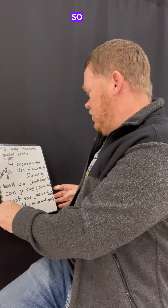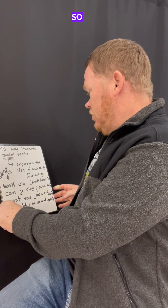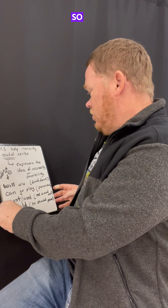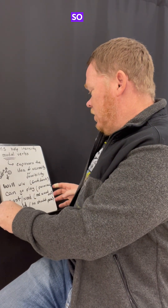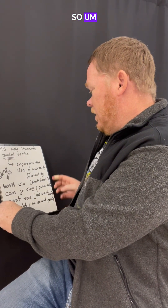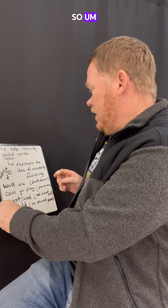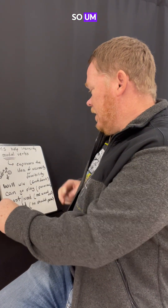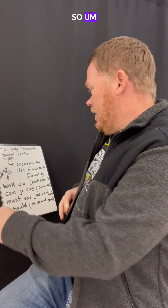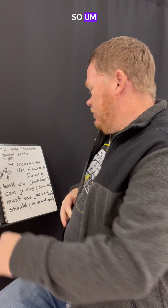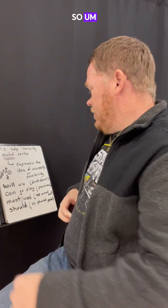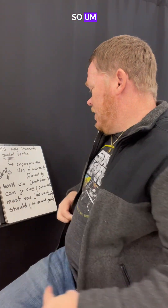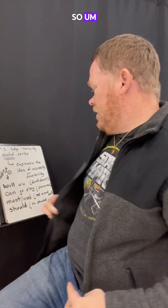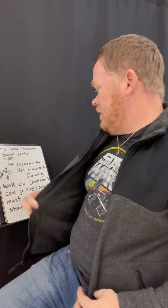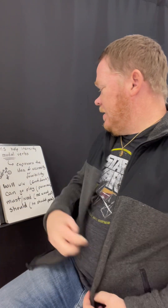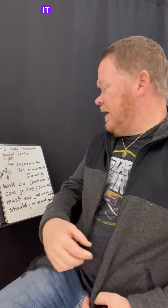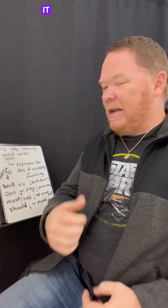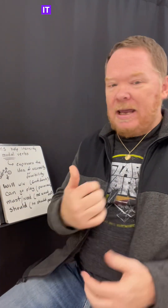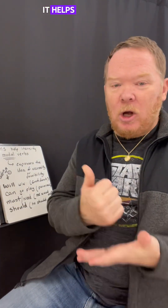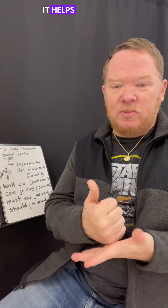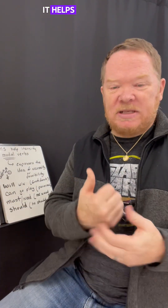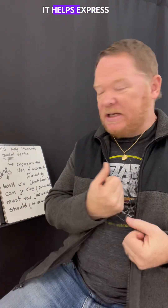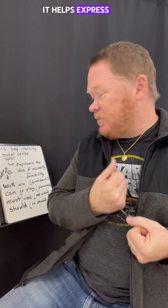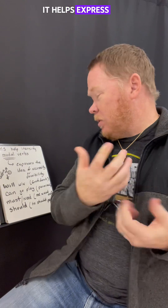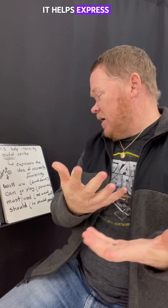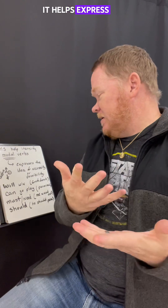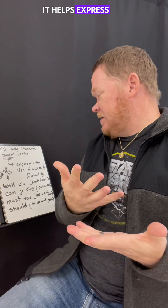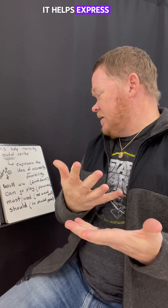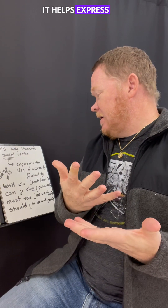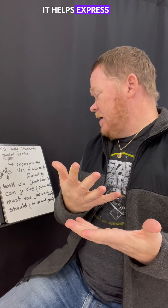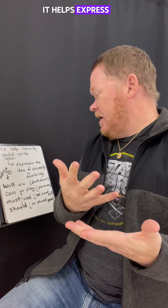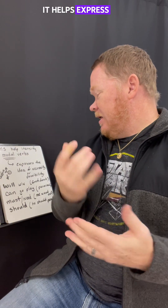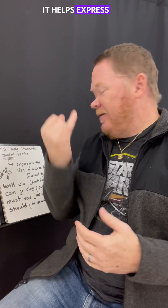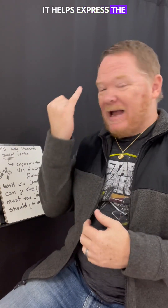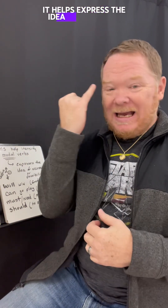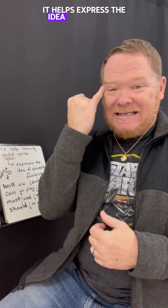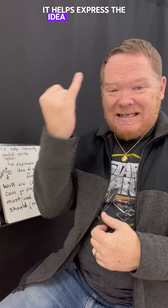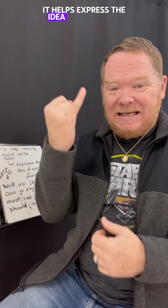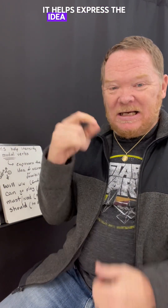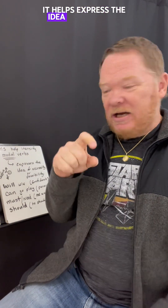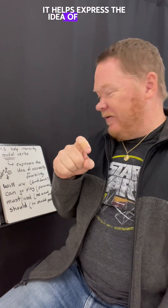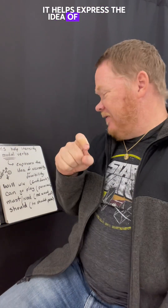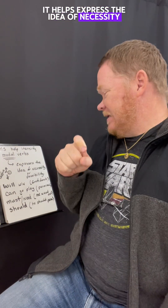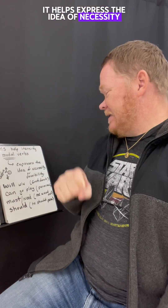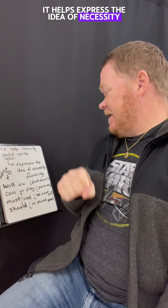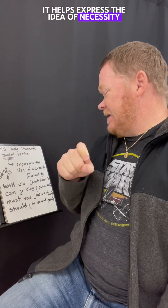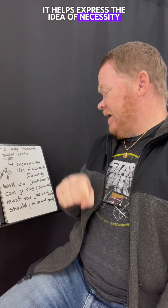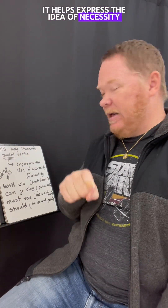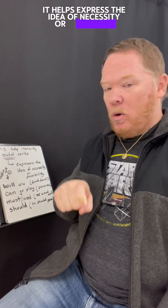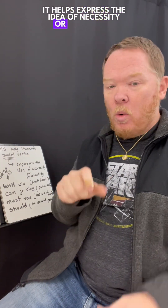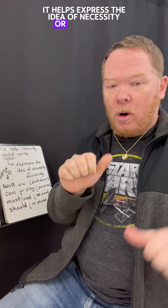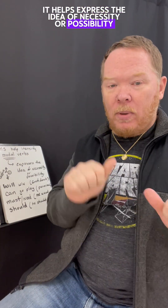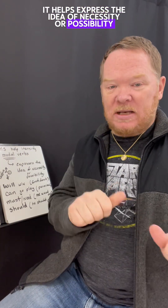So it helps express the idea of necessity or